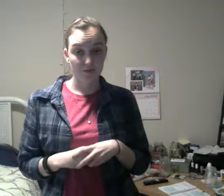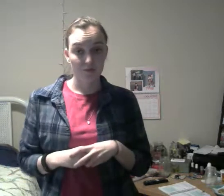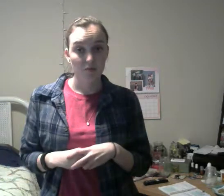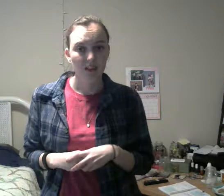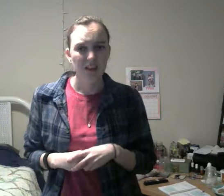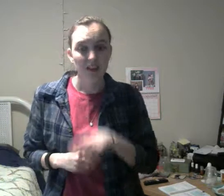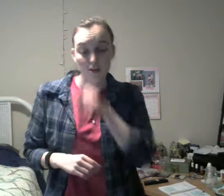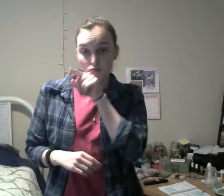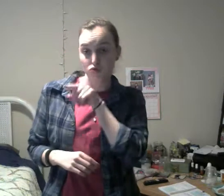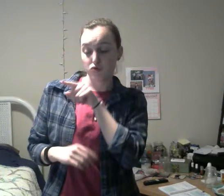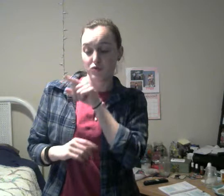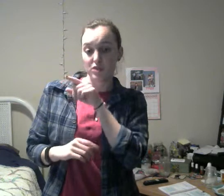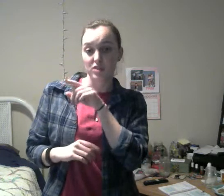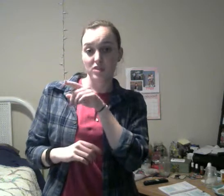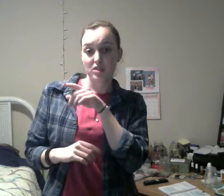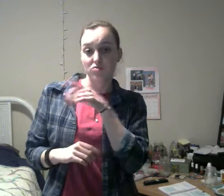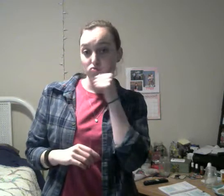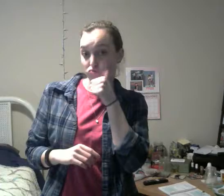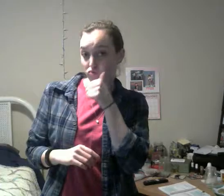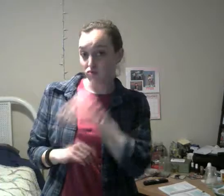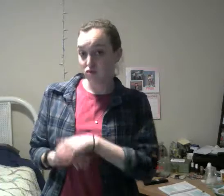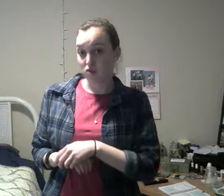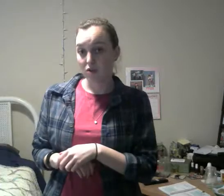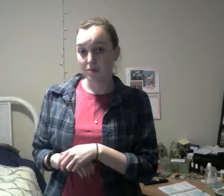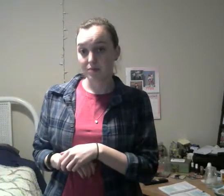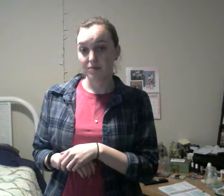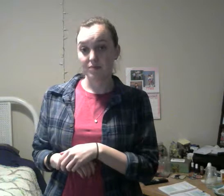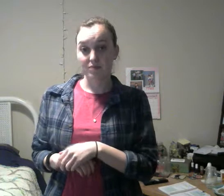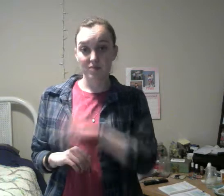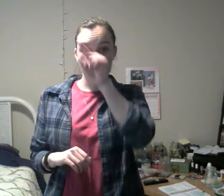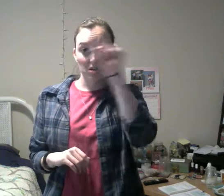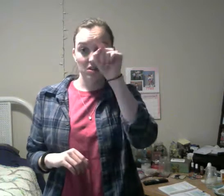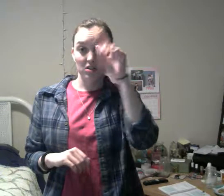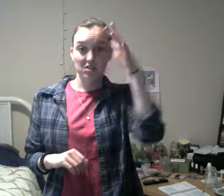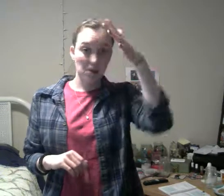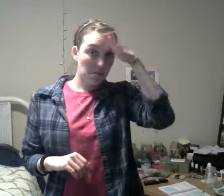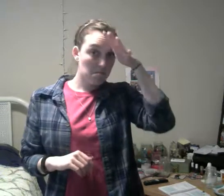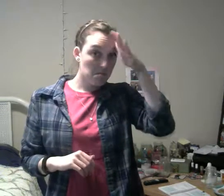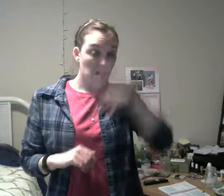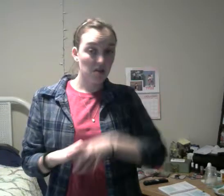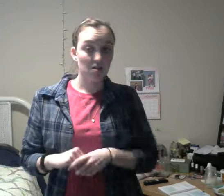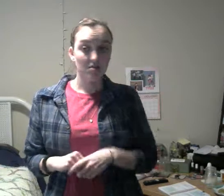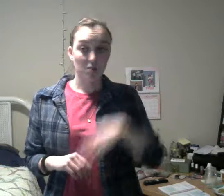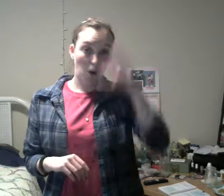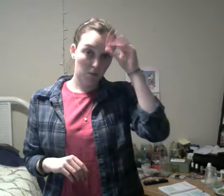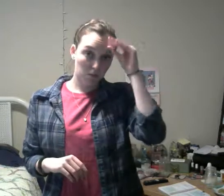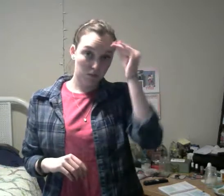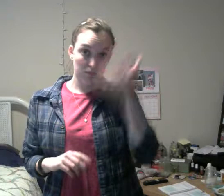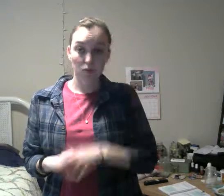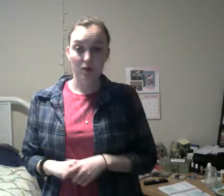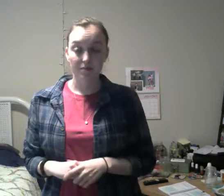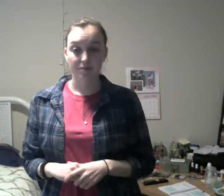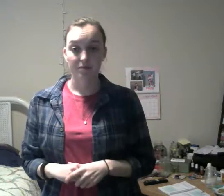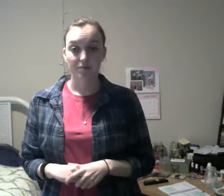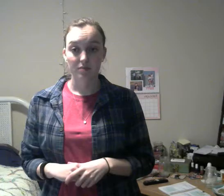carrier female, but this would be a male who has color blindness. This would be a regular female, and this would be a male who's regular as well. So this